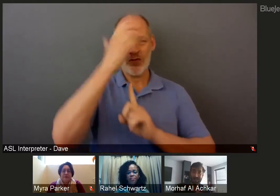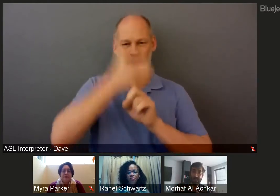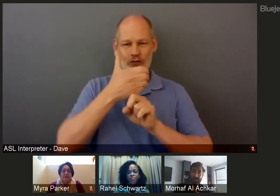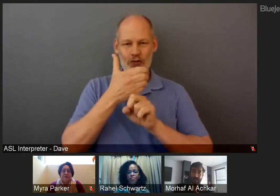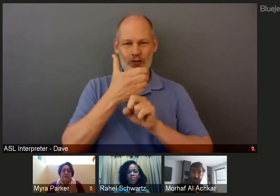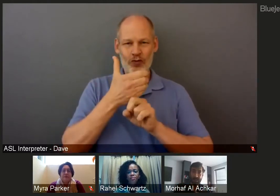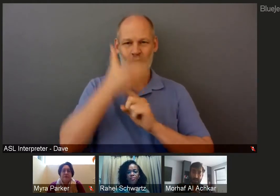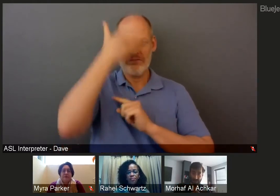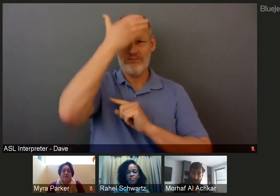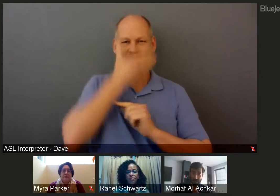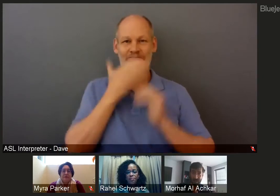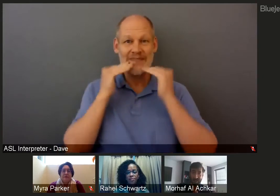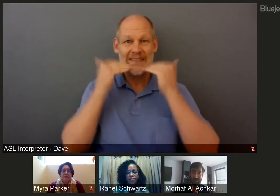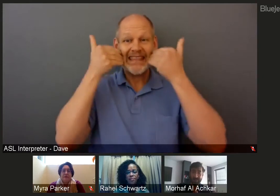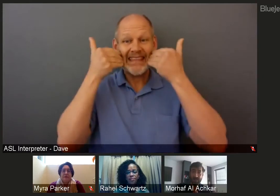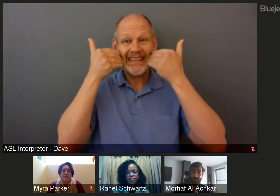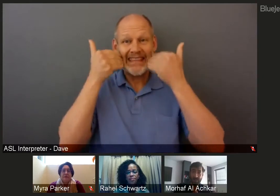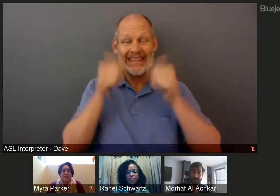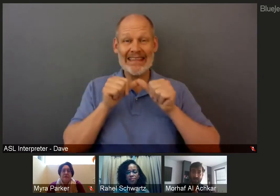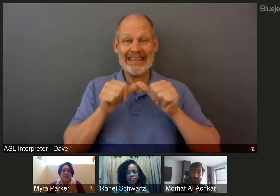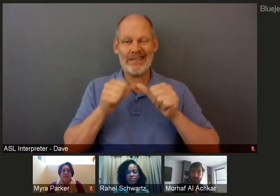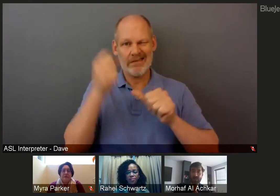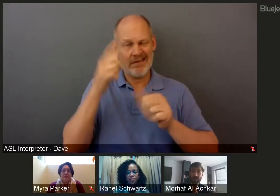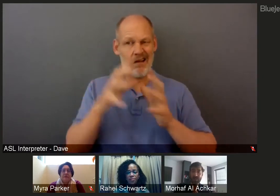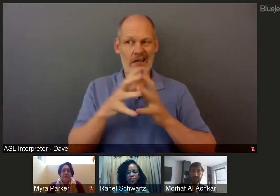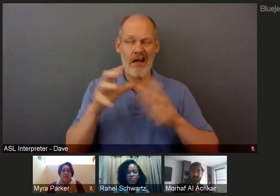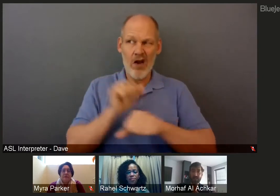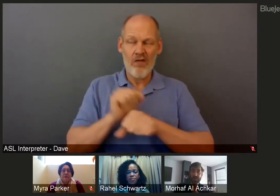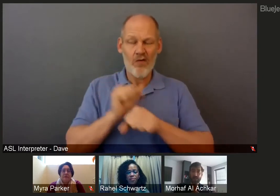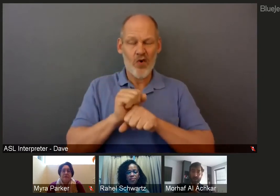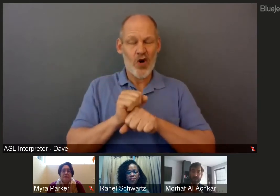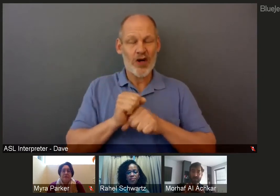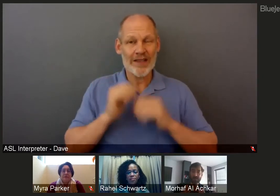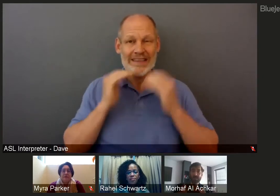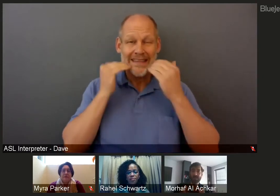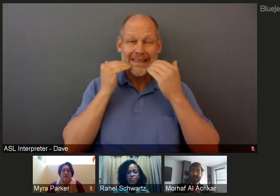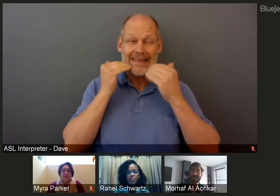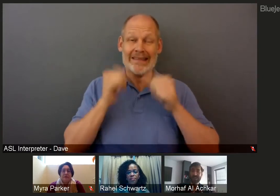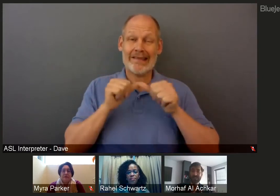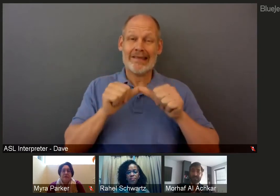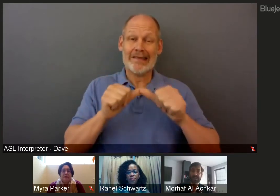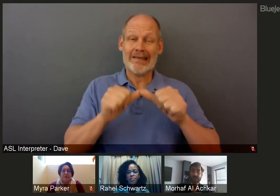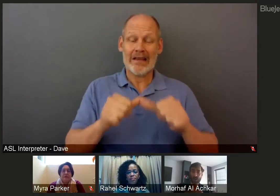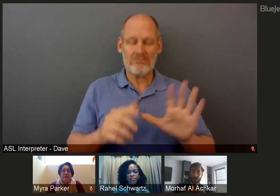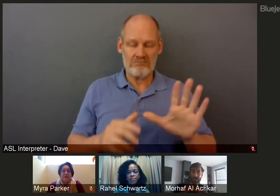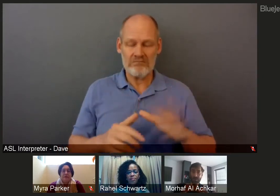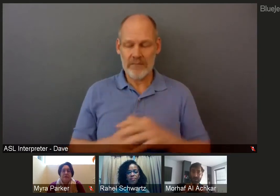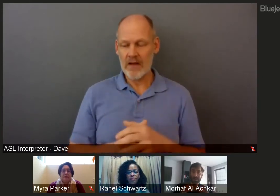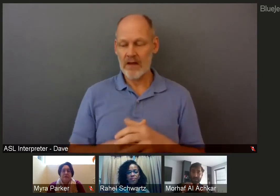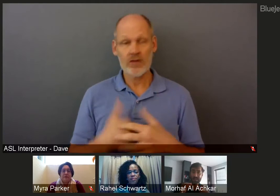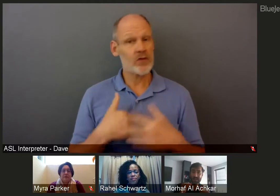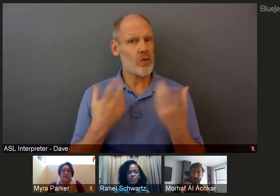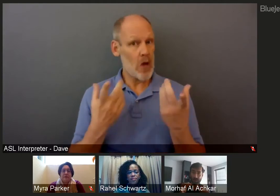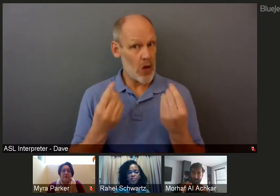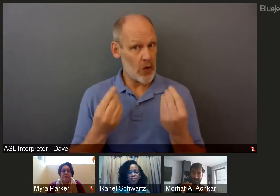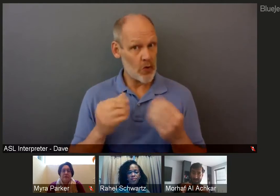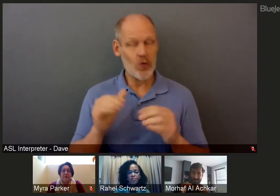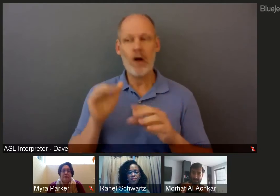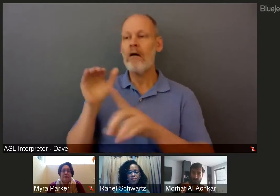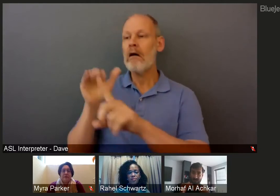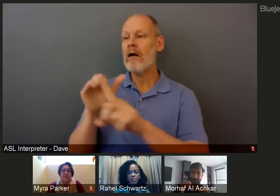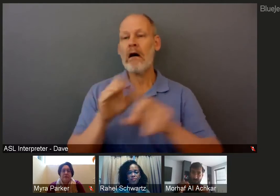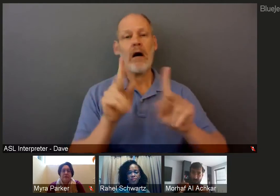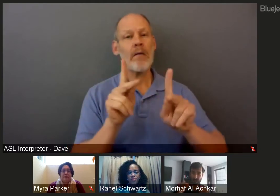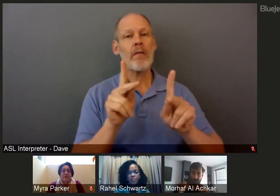to maintain that. So when I asked people, I interviewed 40 people with stage 4 lung cancer who were living at the time when the